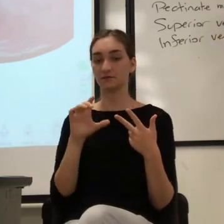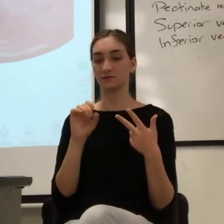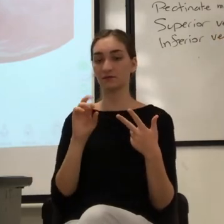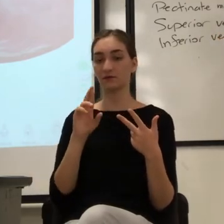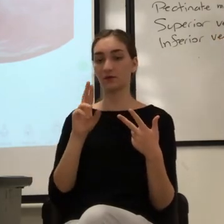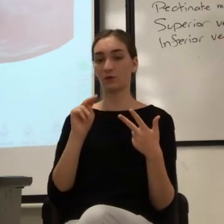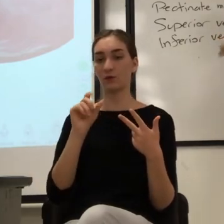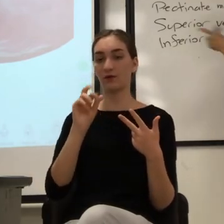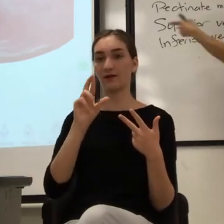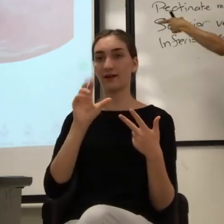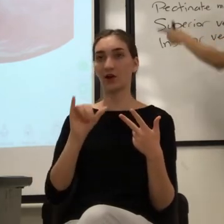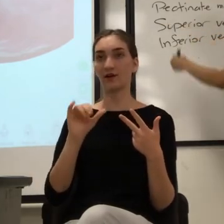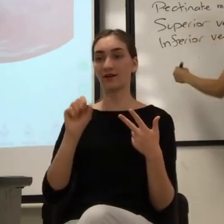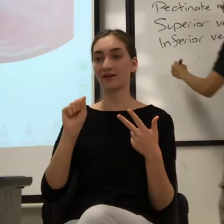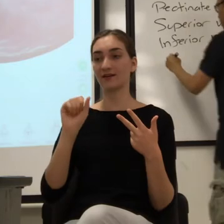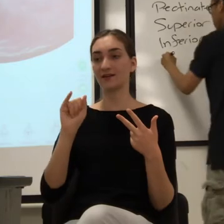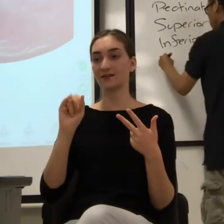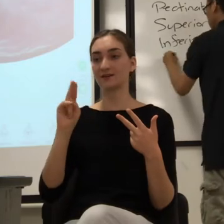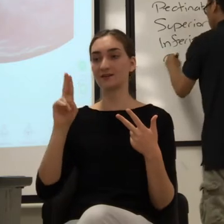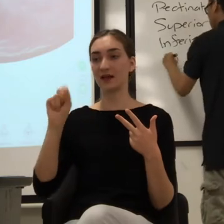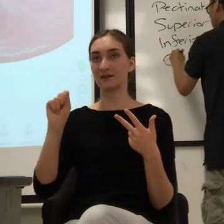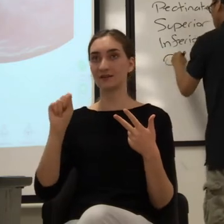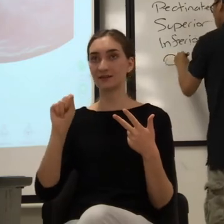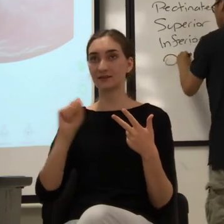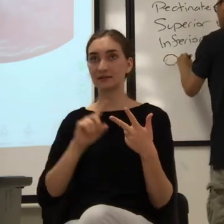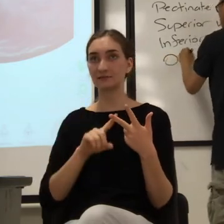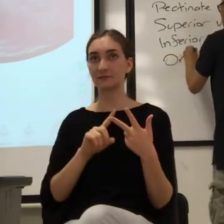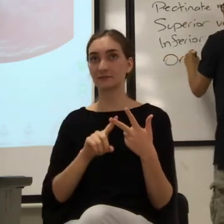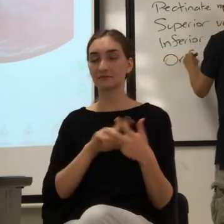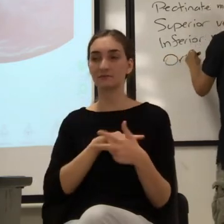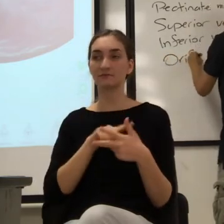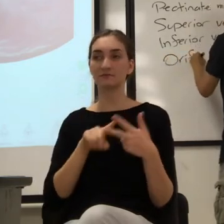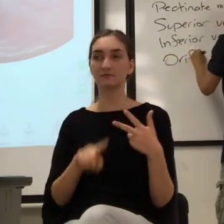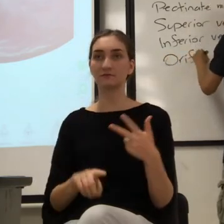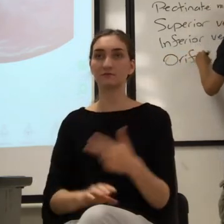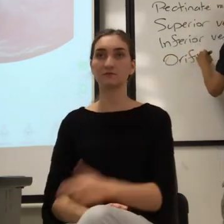coronary sinus. I'll say orifice of.